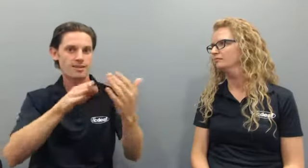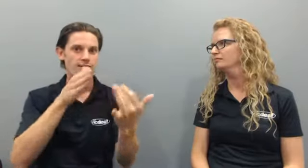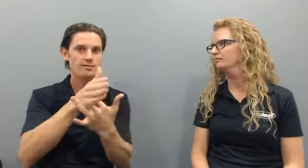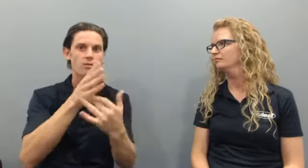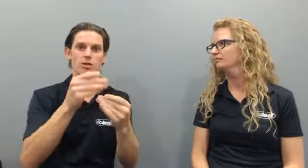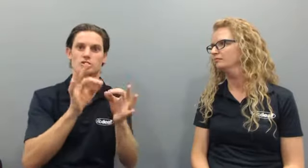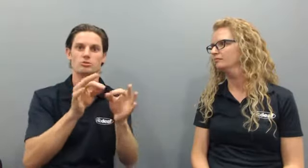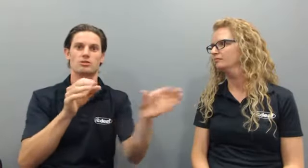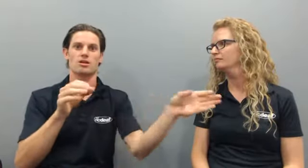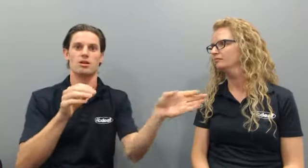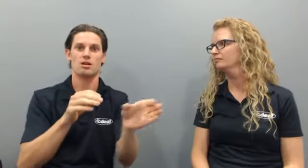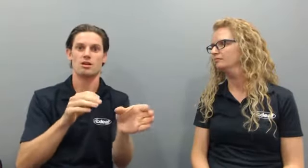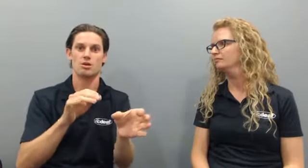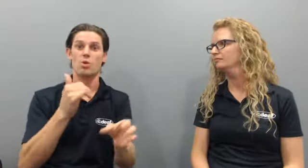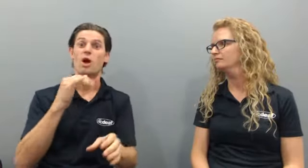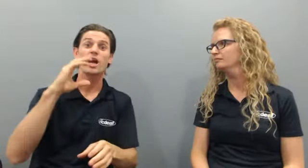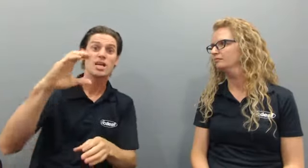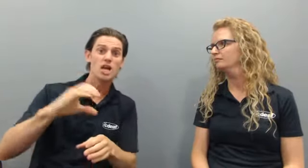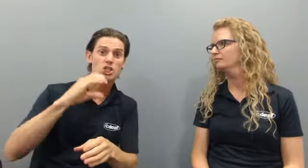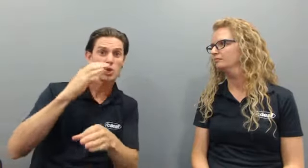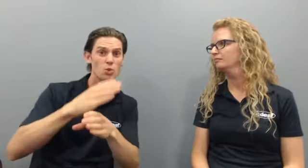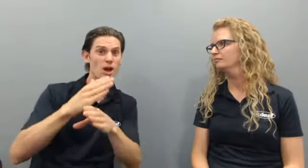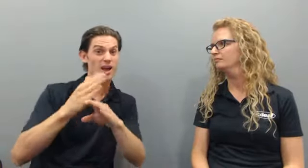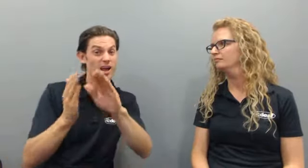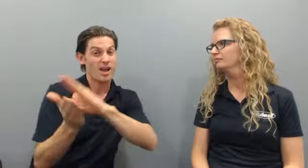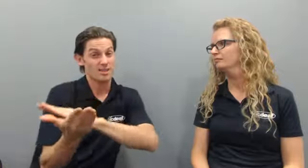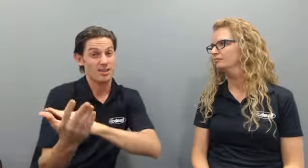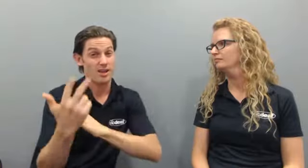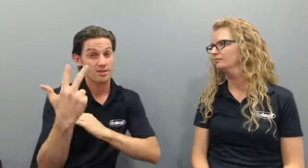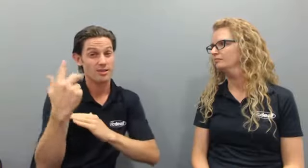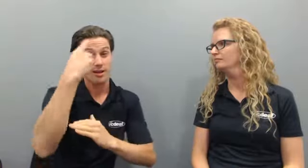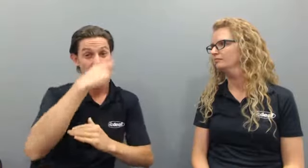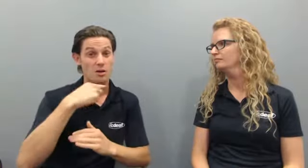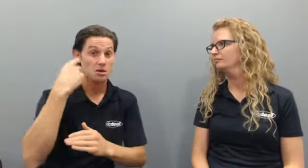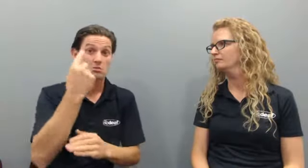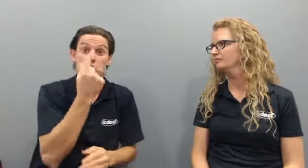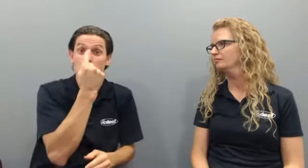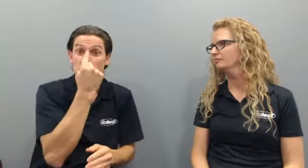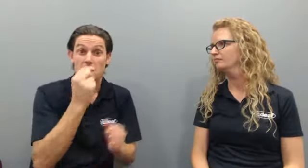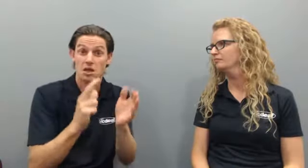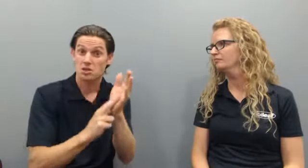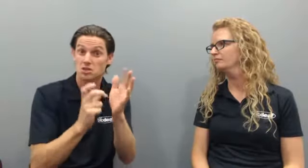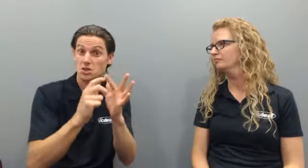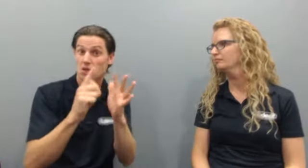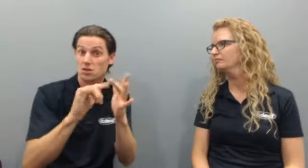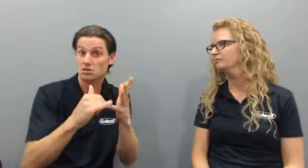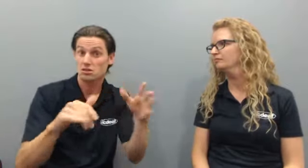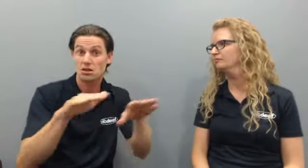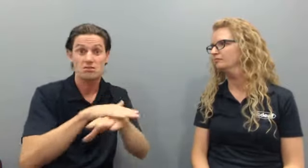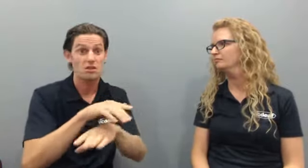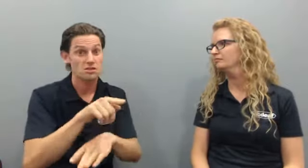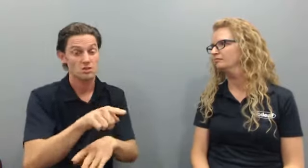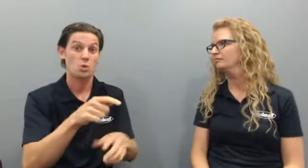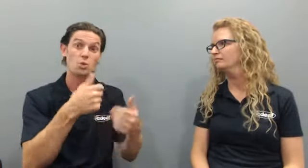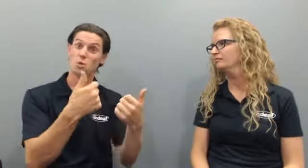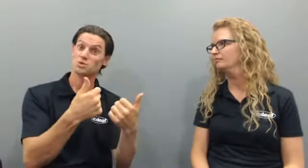enables you to have access with interpreters using funds there. Or casual work, if you work casually under 8 hours a week, the